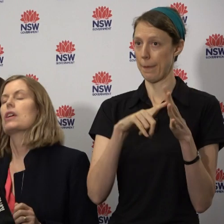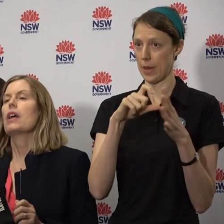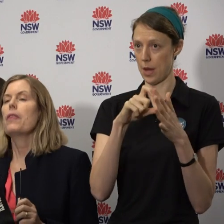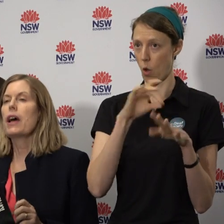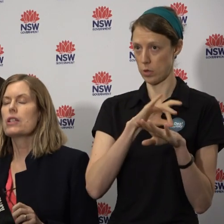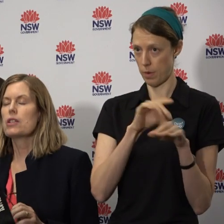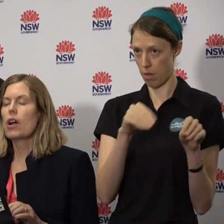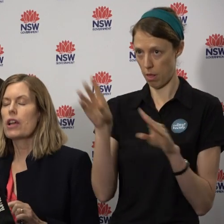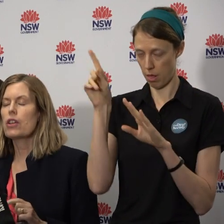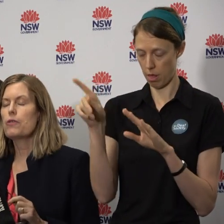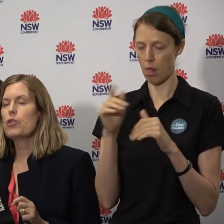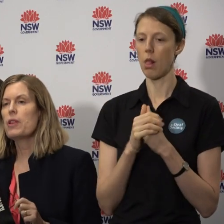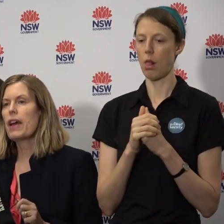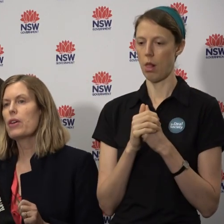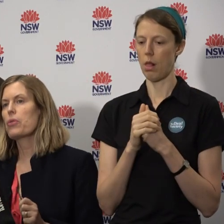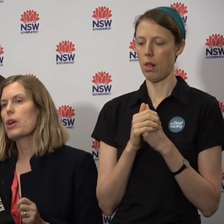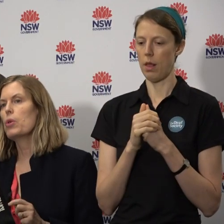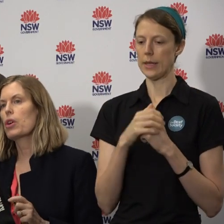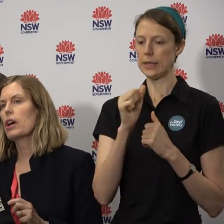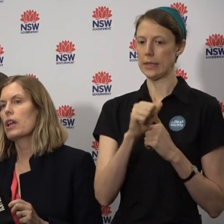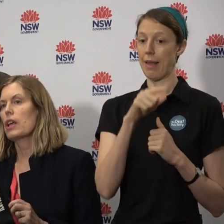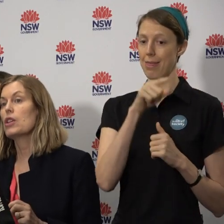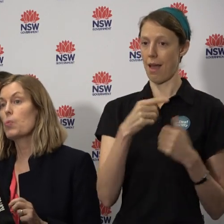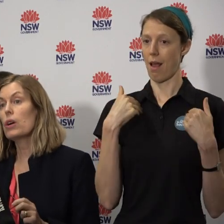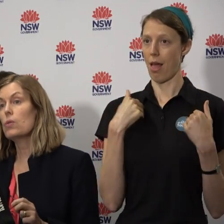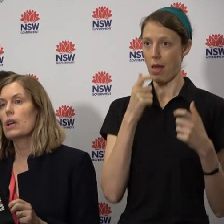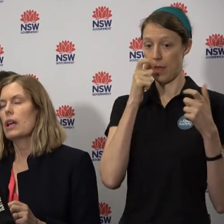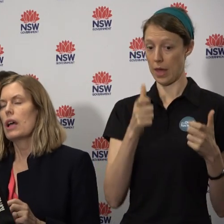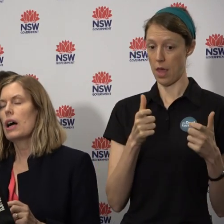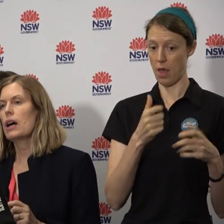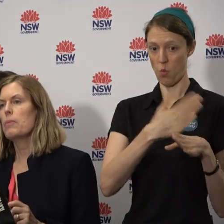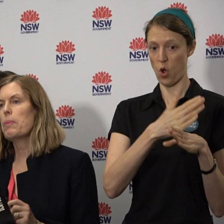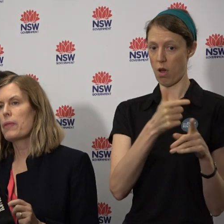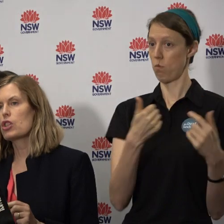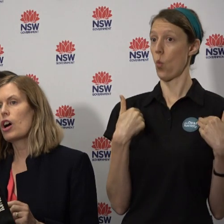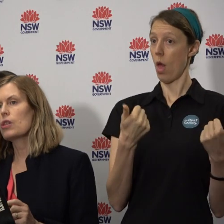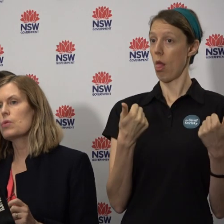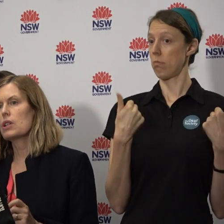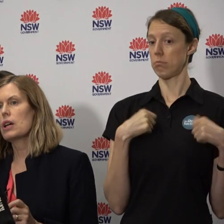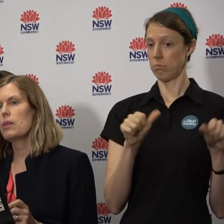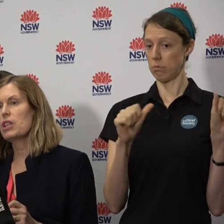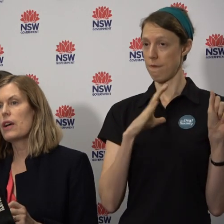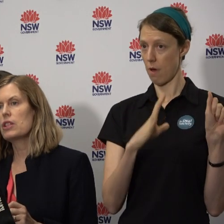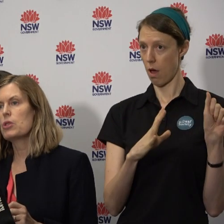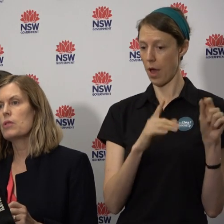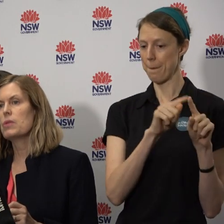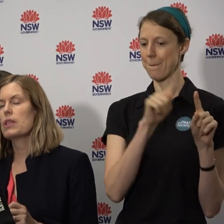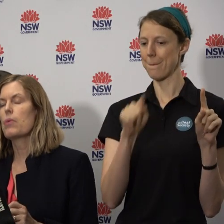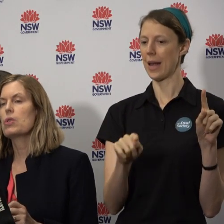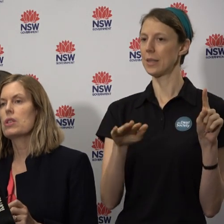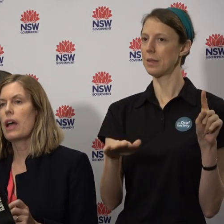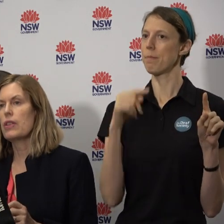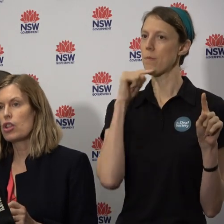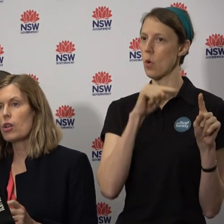And that I can confirm that healthcare worker is well, but the child did have